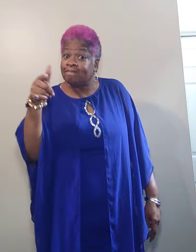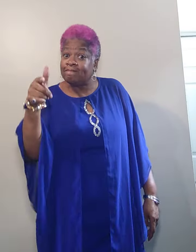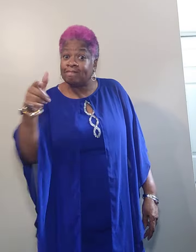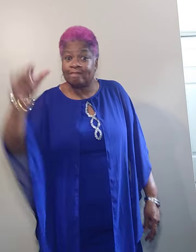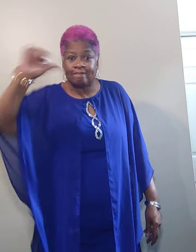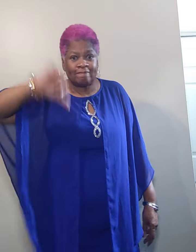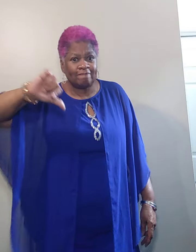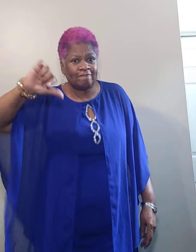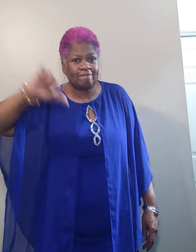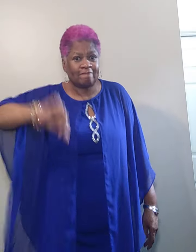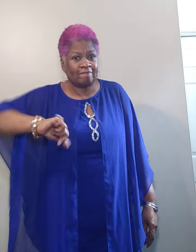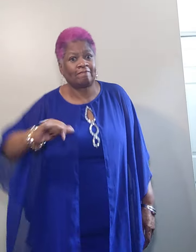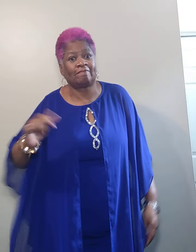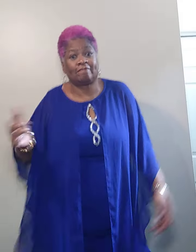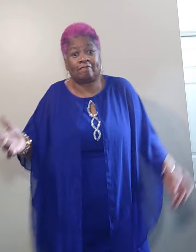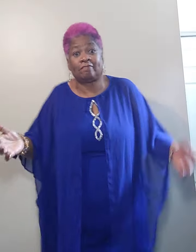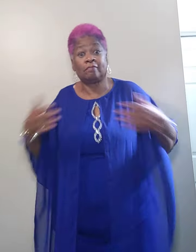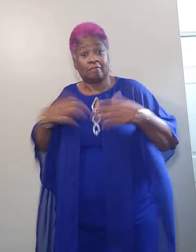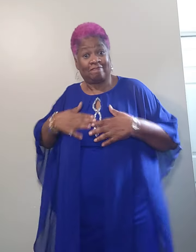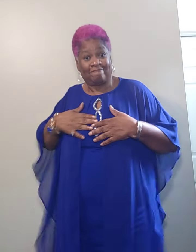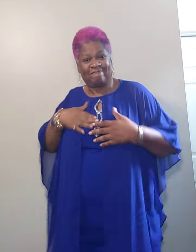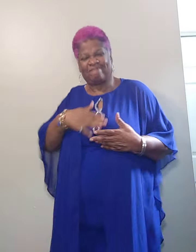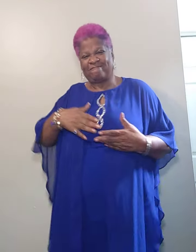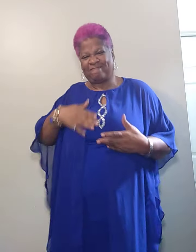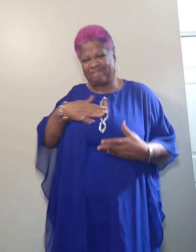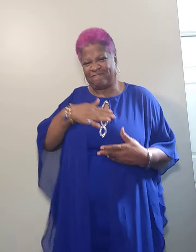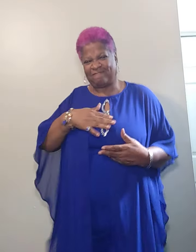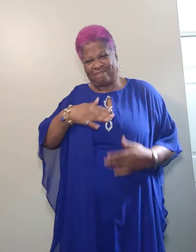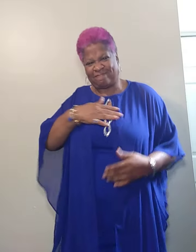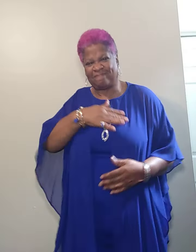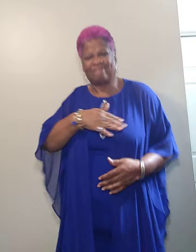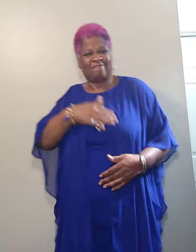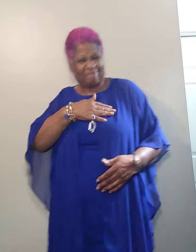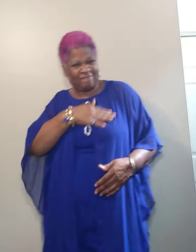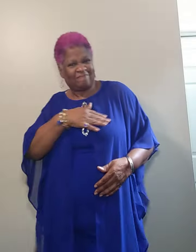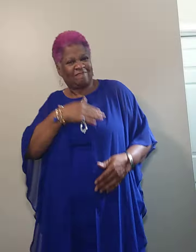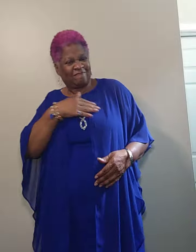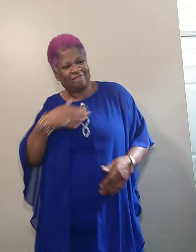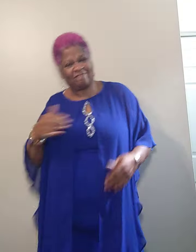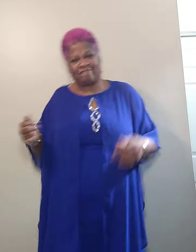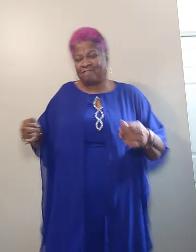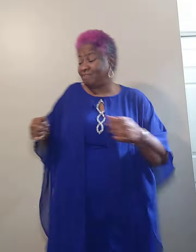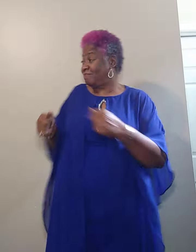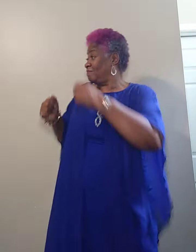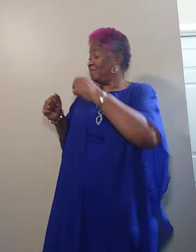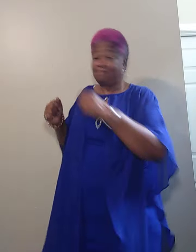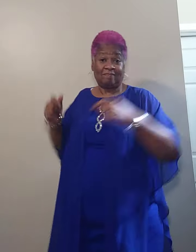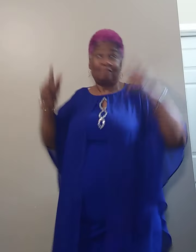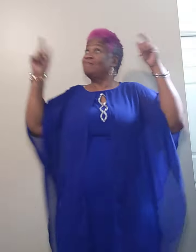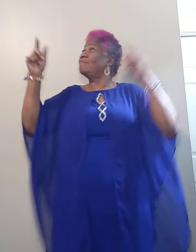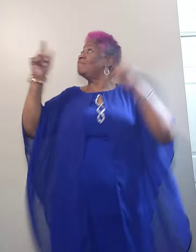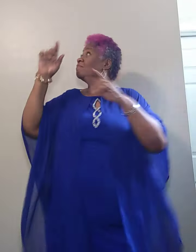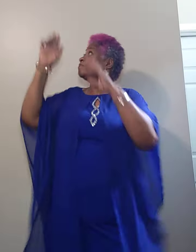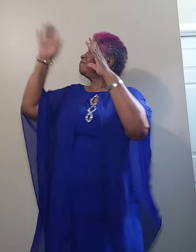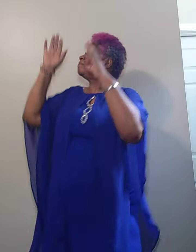Prosperity, the first thing to prosper should be inside me. Not because of 22 is on the range, but Christ came in range. We say yes, now we